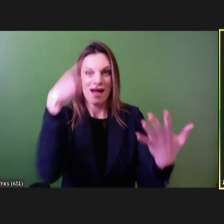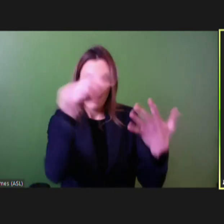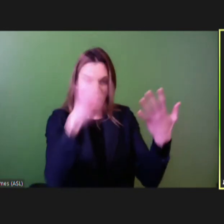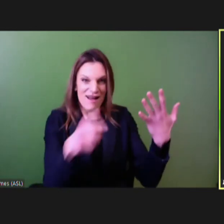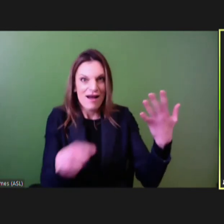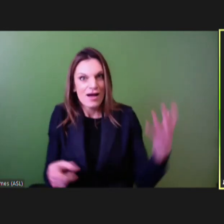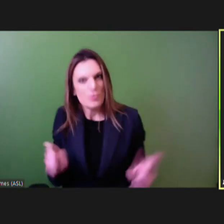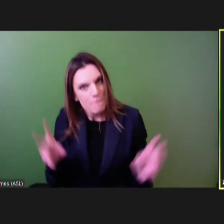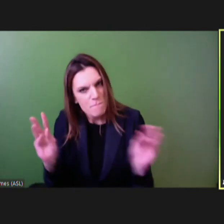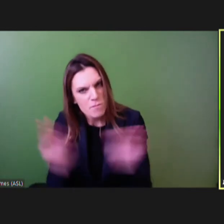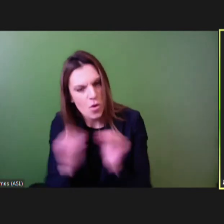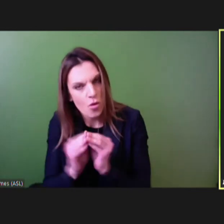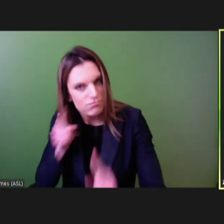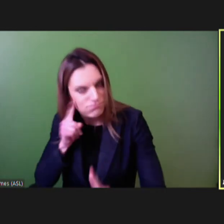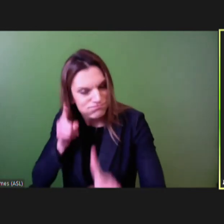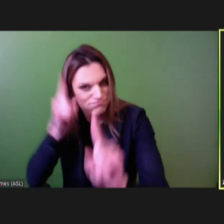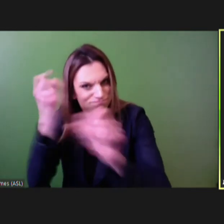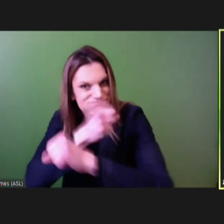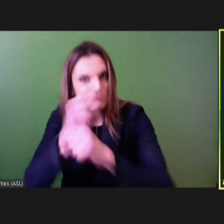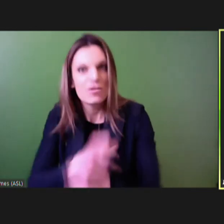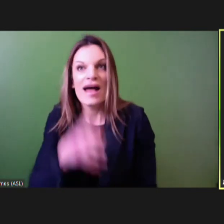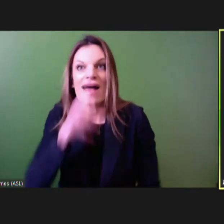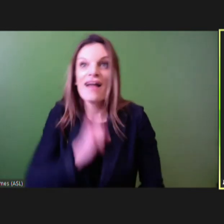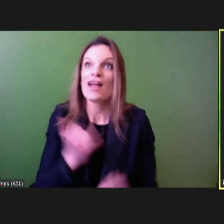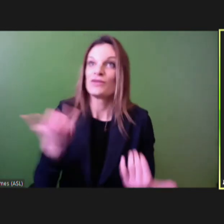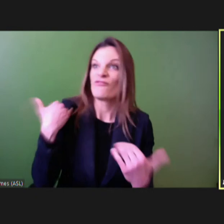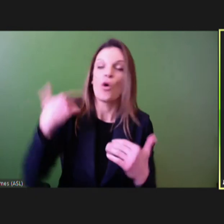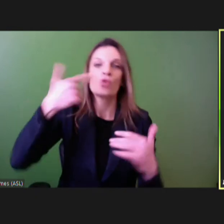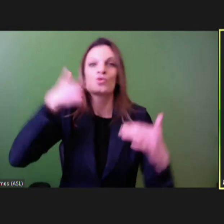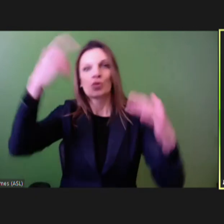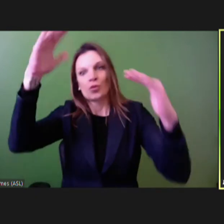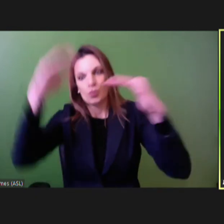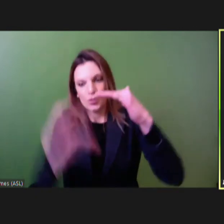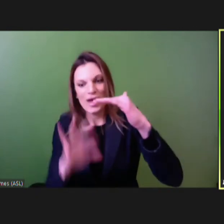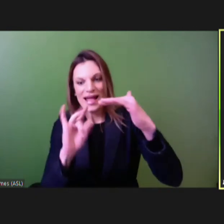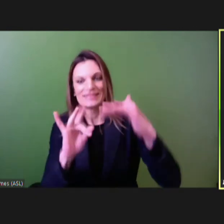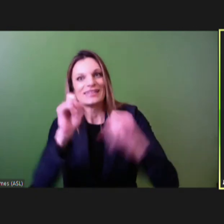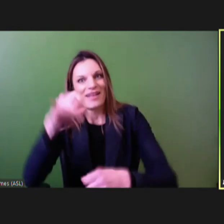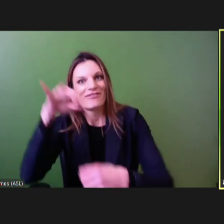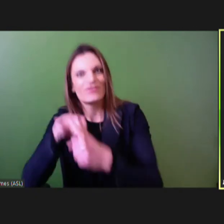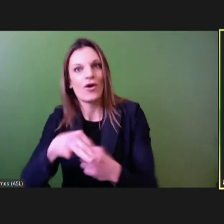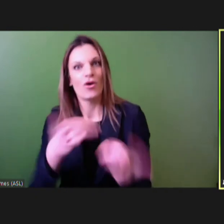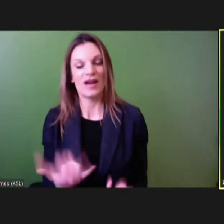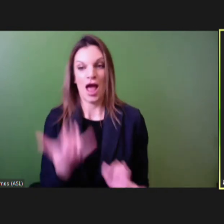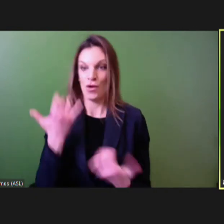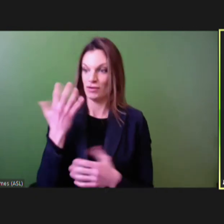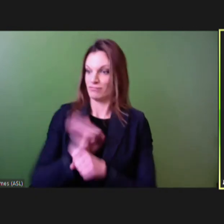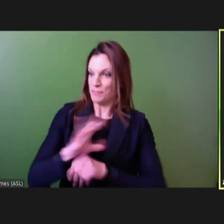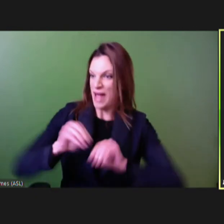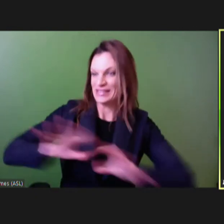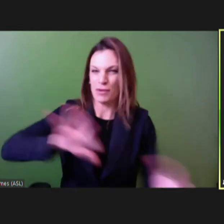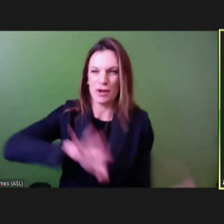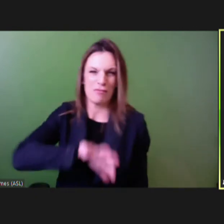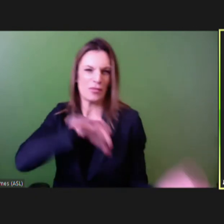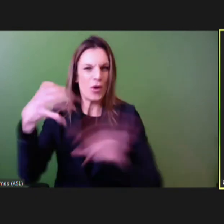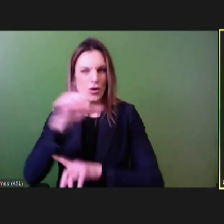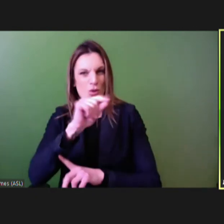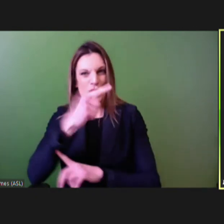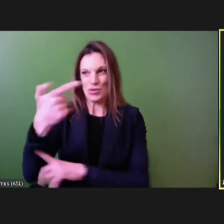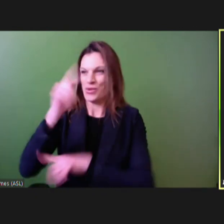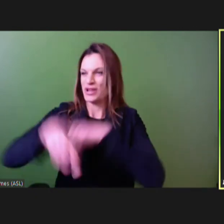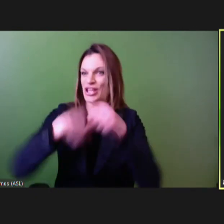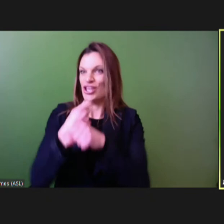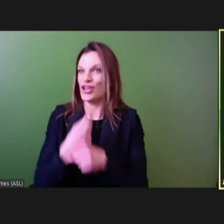Amendment that dropped the voting age to 18, and here we are in 2021, in the midst of a pandemic, still having to fight. But